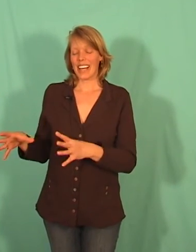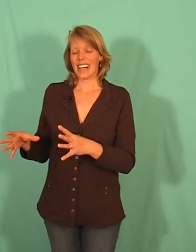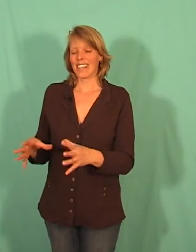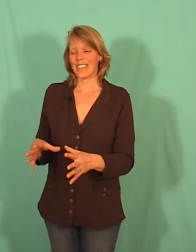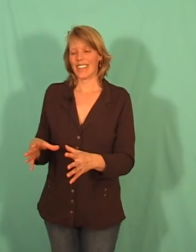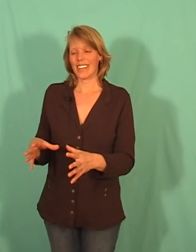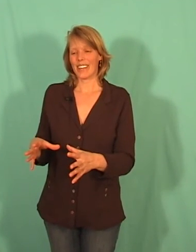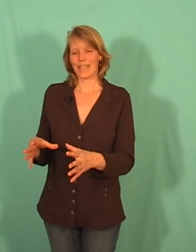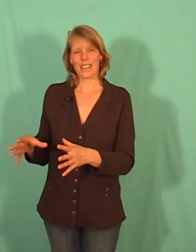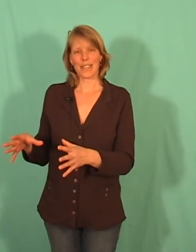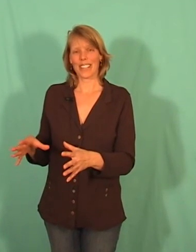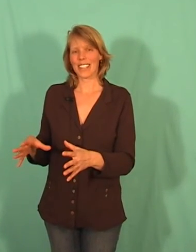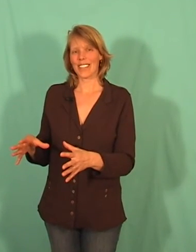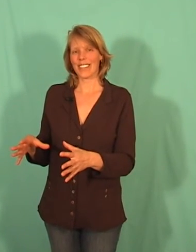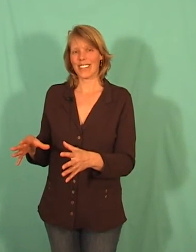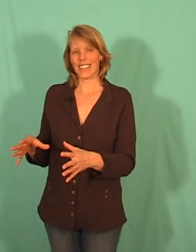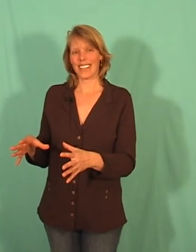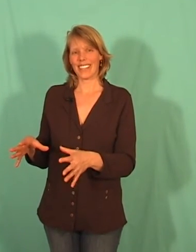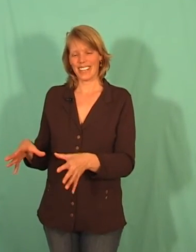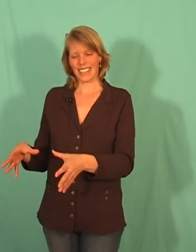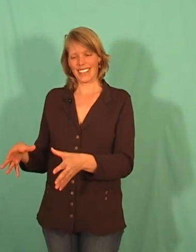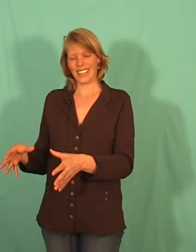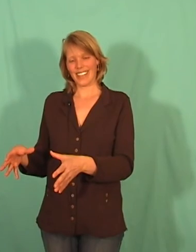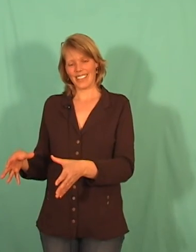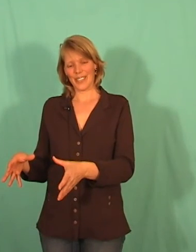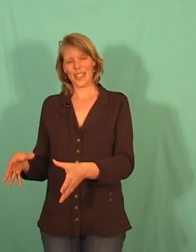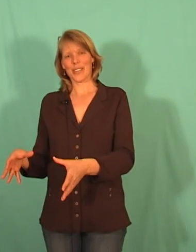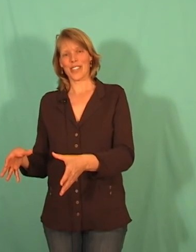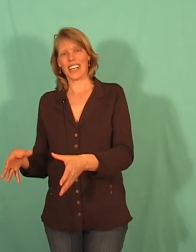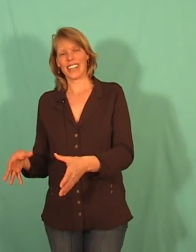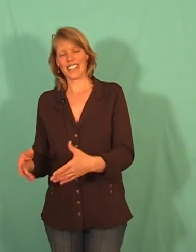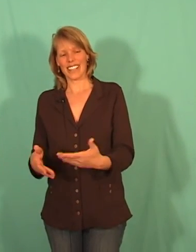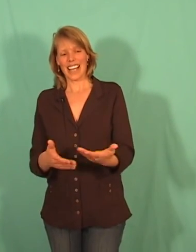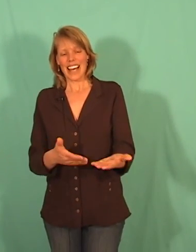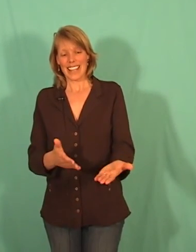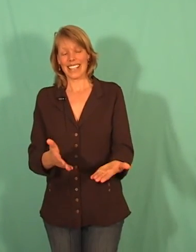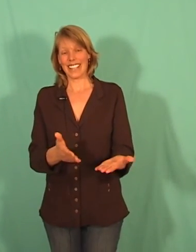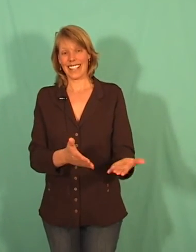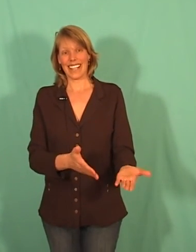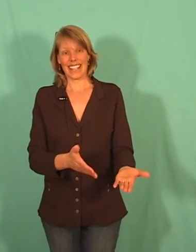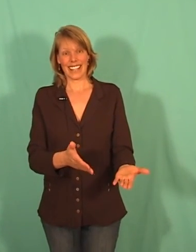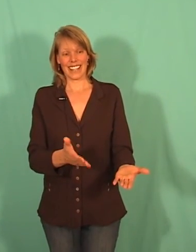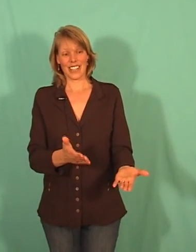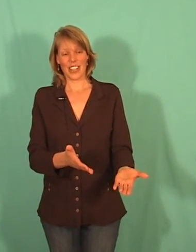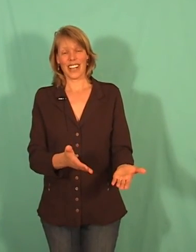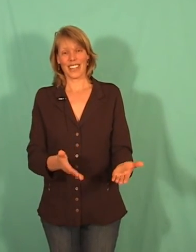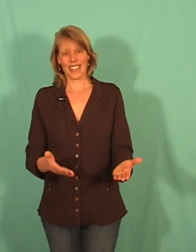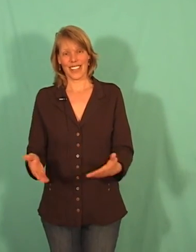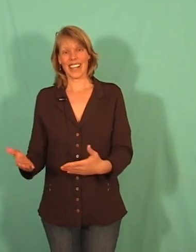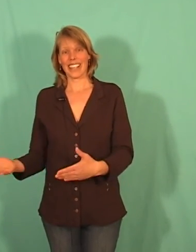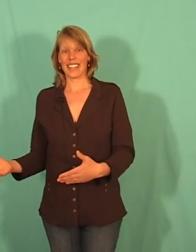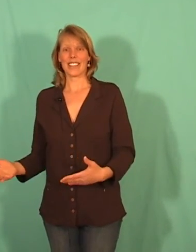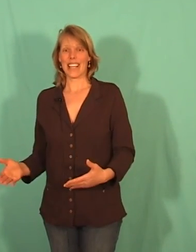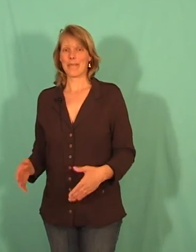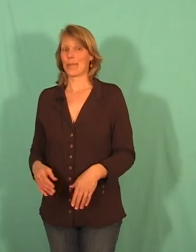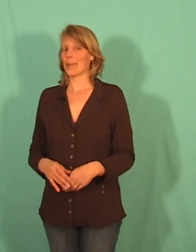have a friend or relative with your child and they see that the child is signing their name, boy, what a